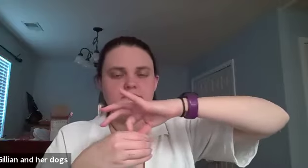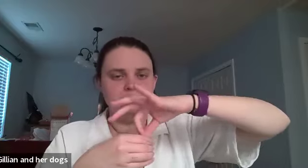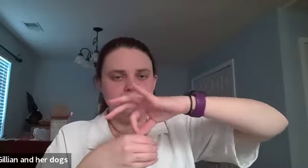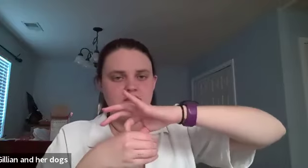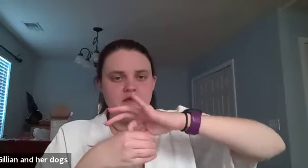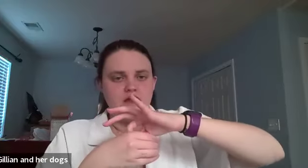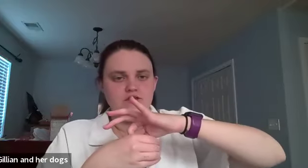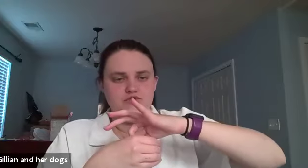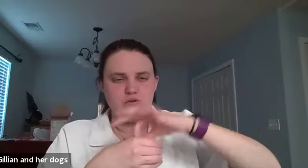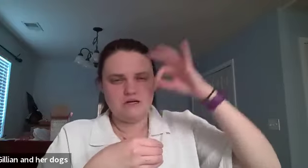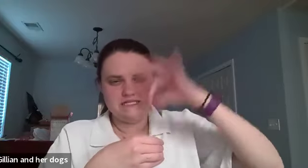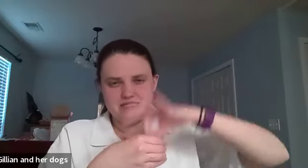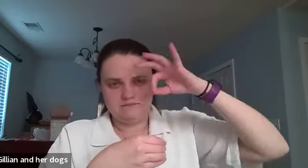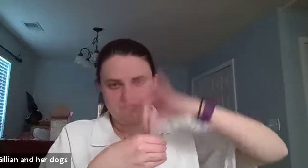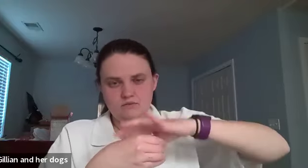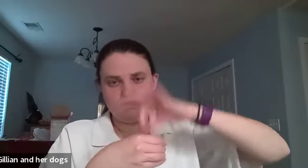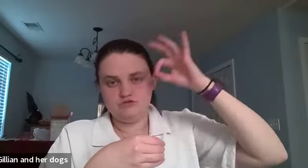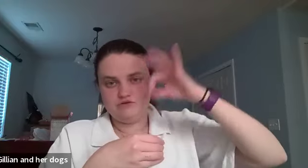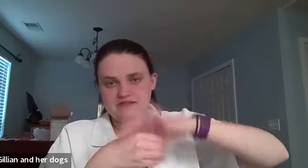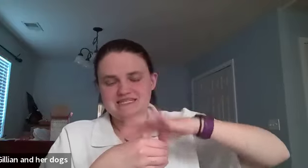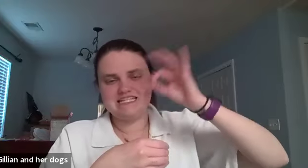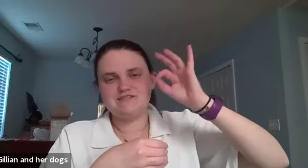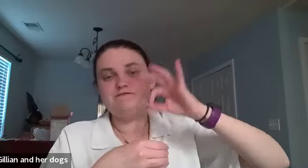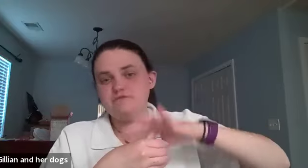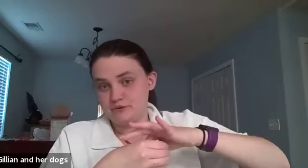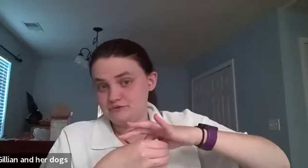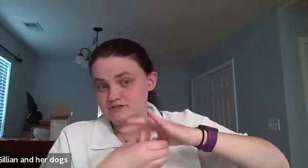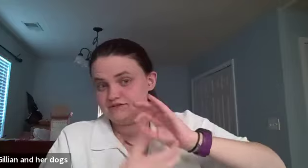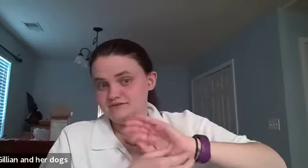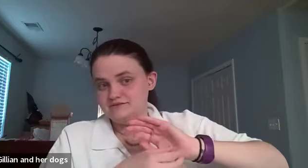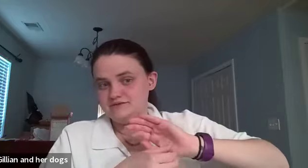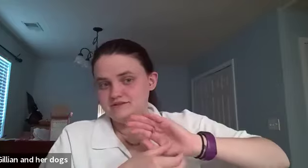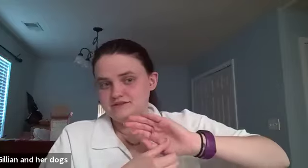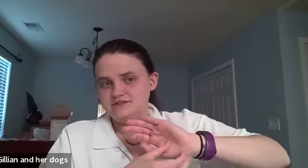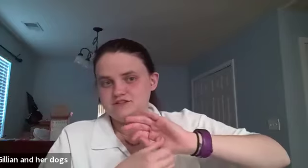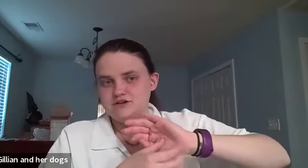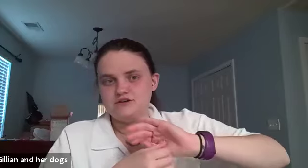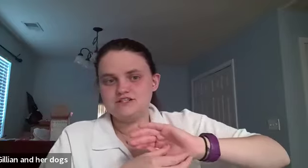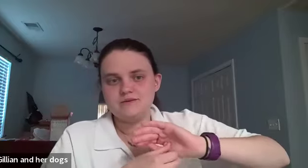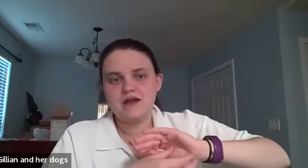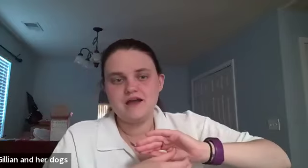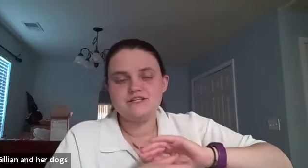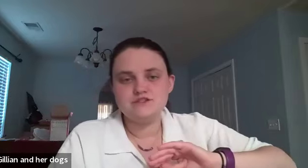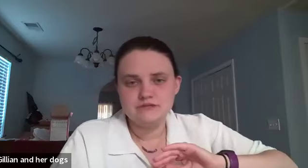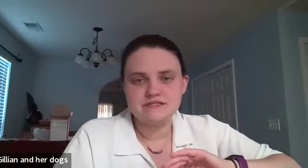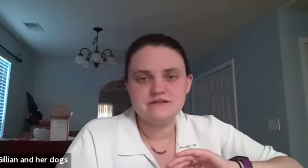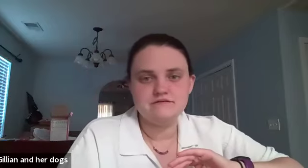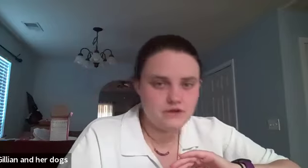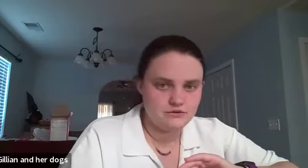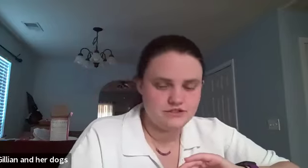okay? You don't want to dip it when you do this. This is vote. So you're not talking about having sweet vote. You're